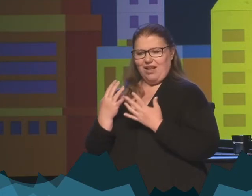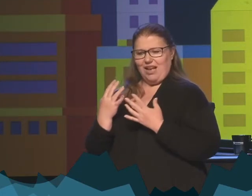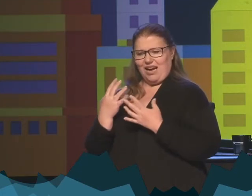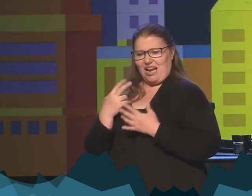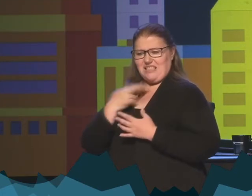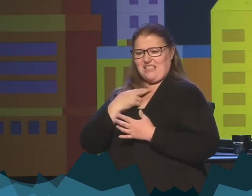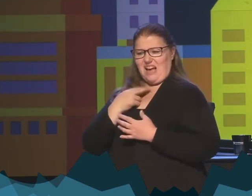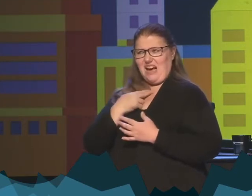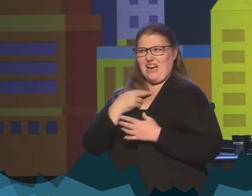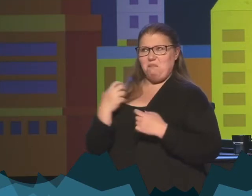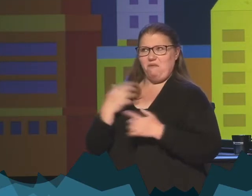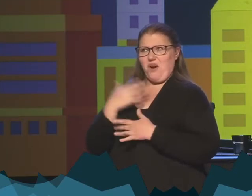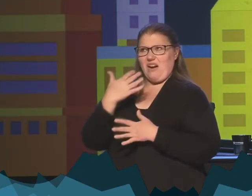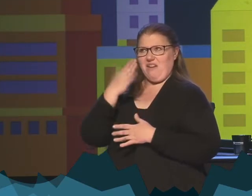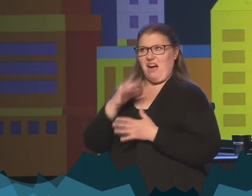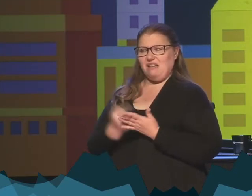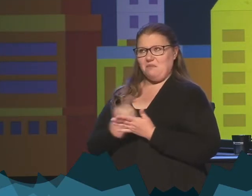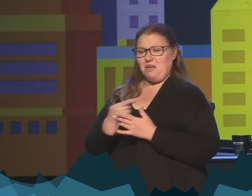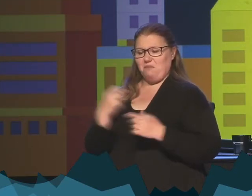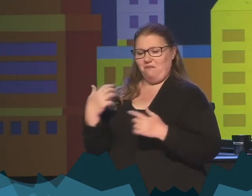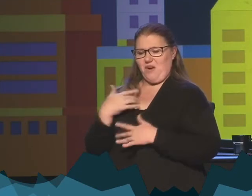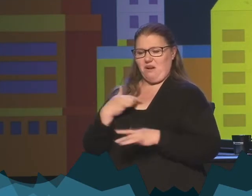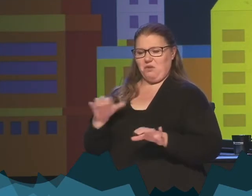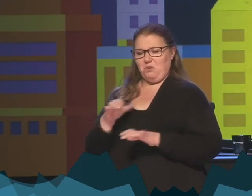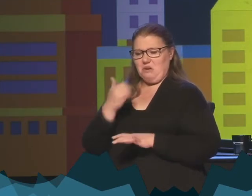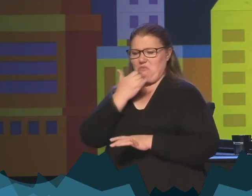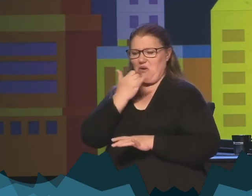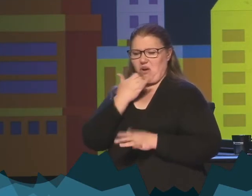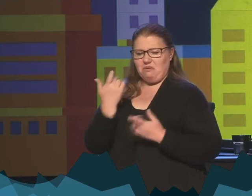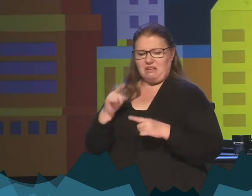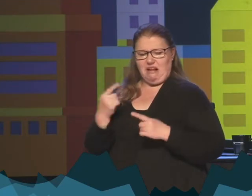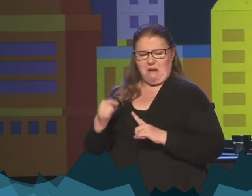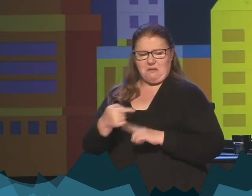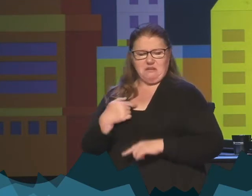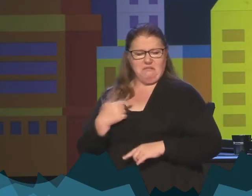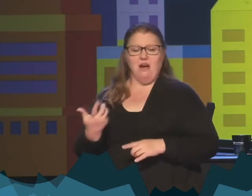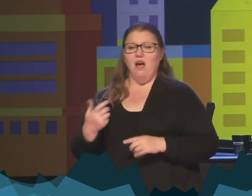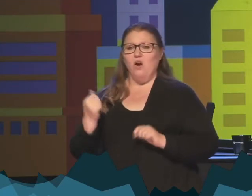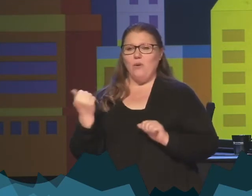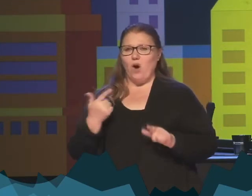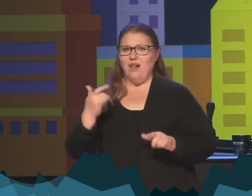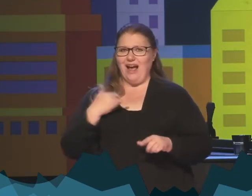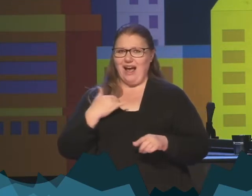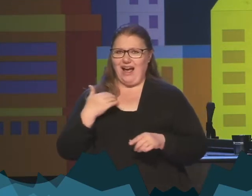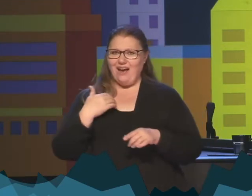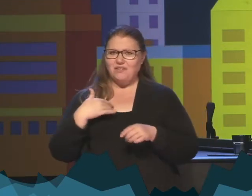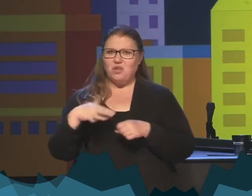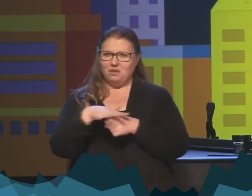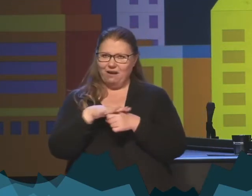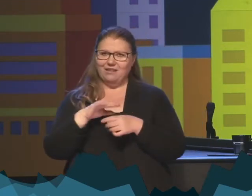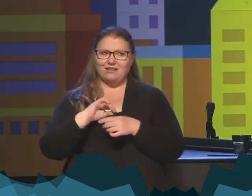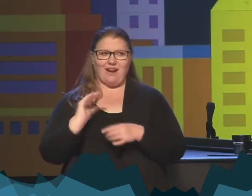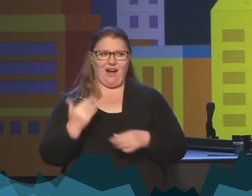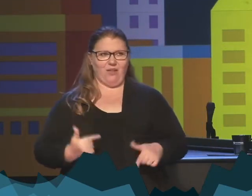get afraid of God sometimes and I get afraid I'm doing it wrong and what's going to happen. We all have those spaces in our